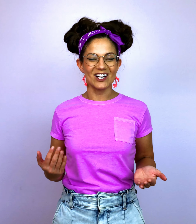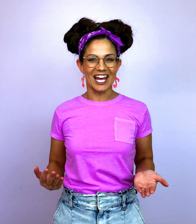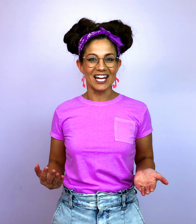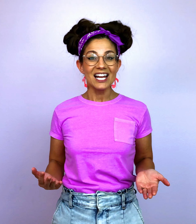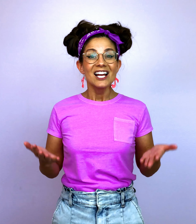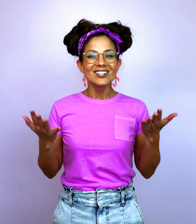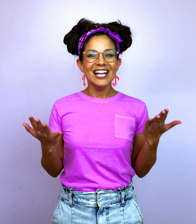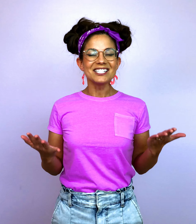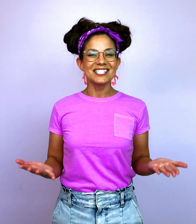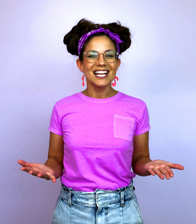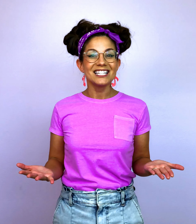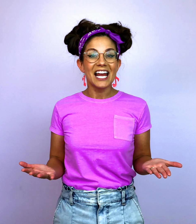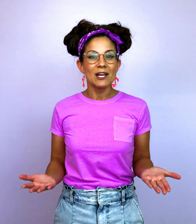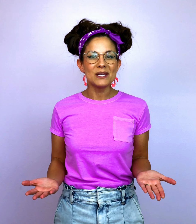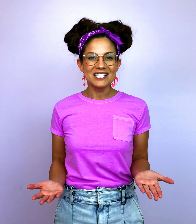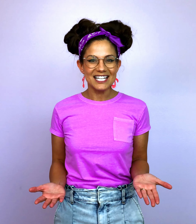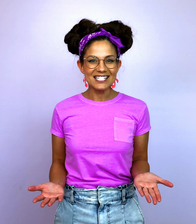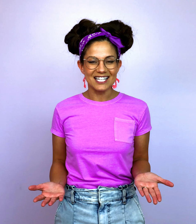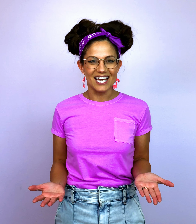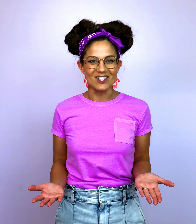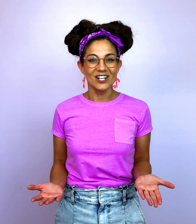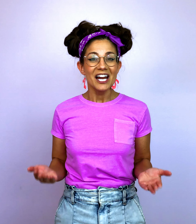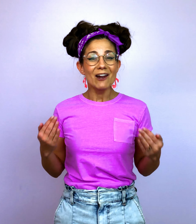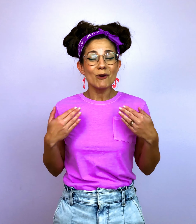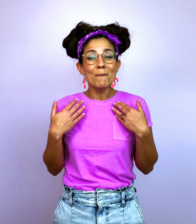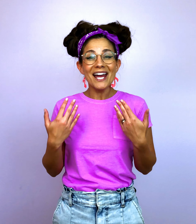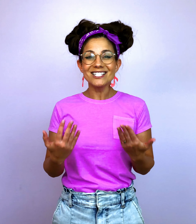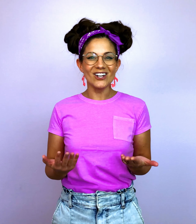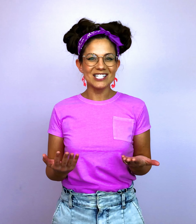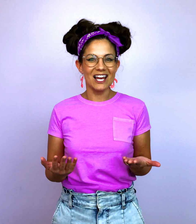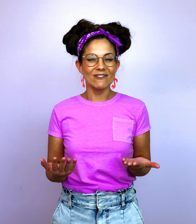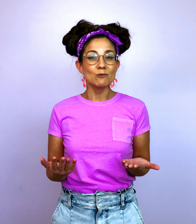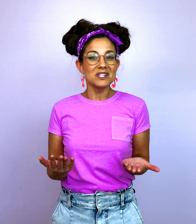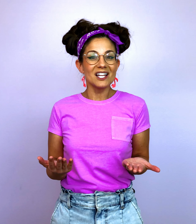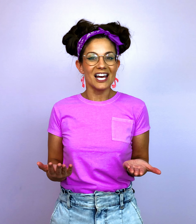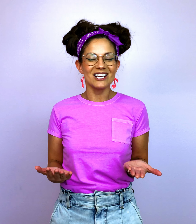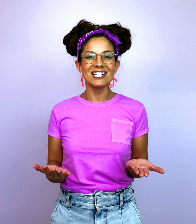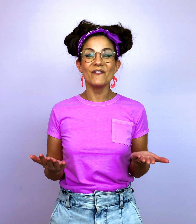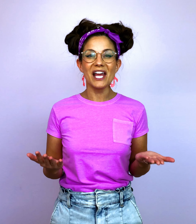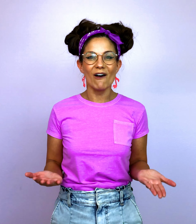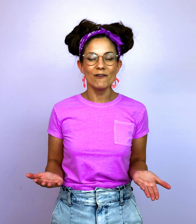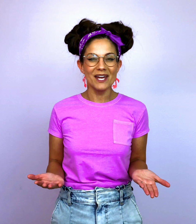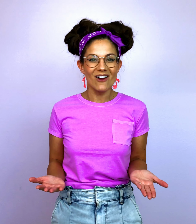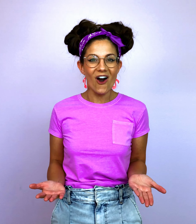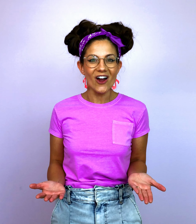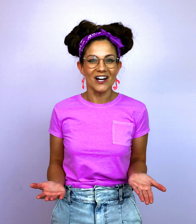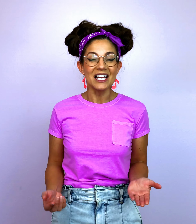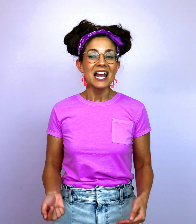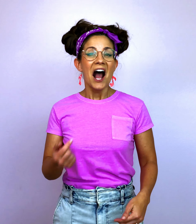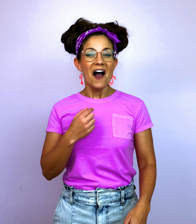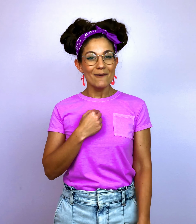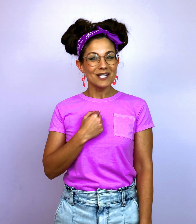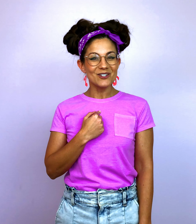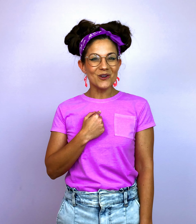A, let's sing the ABCs together and remind ourselves what the letters of the alphabet are. I'm gonna go get